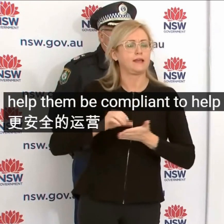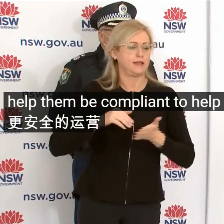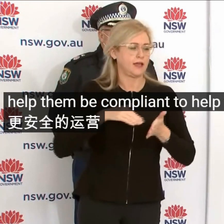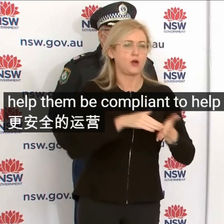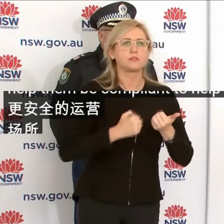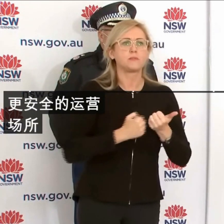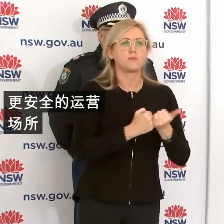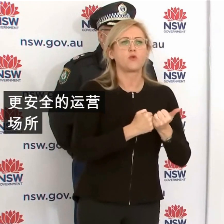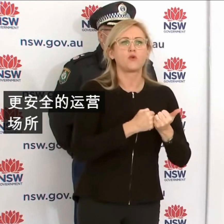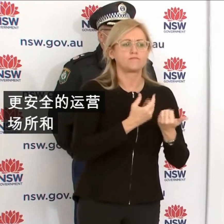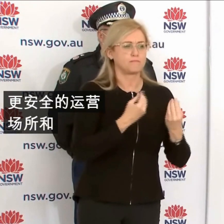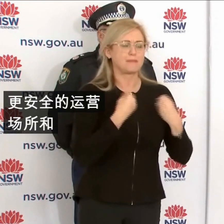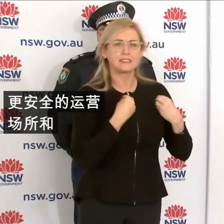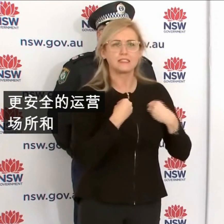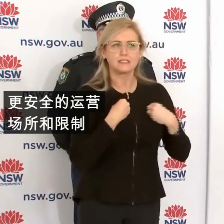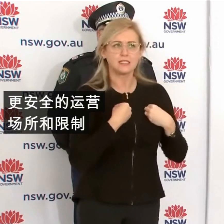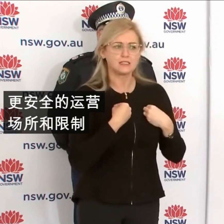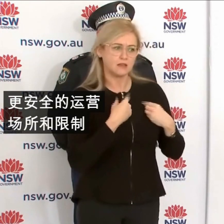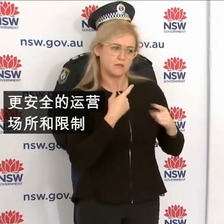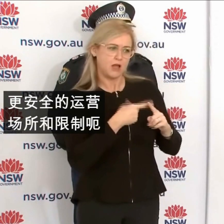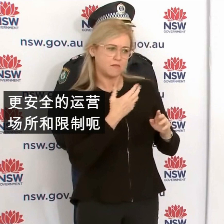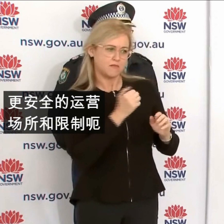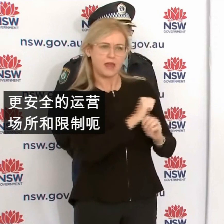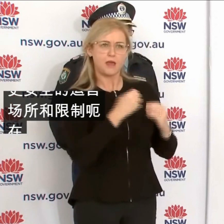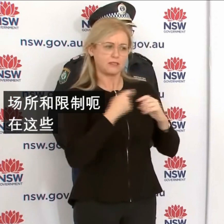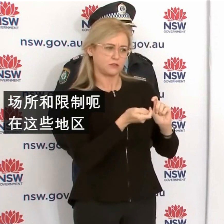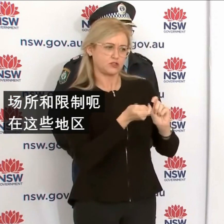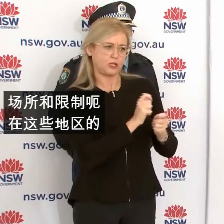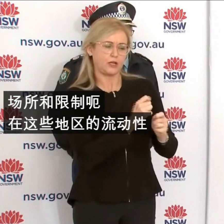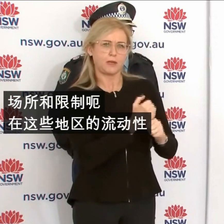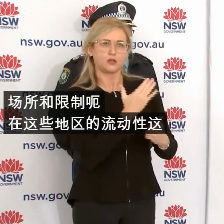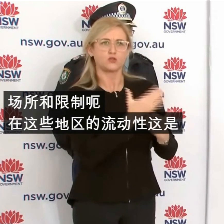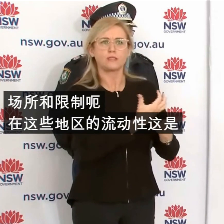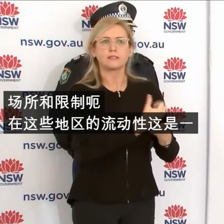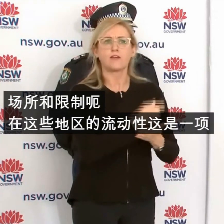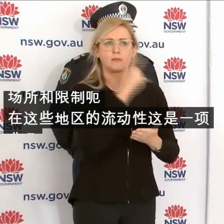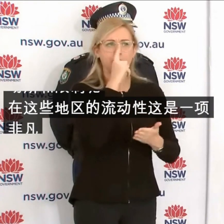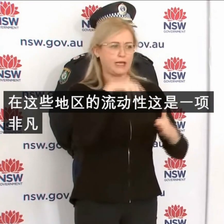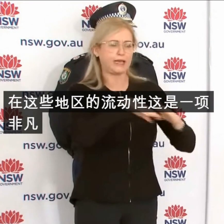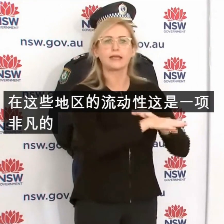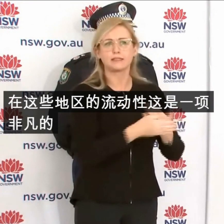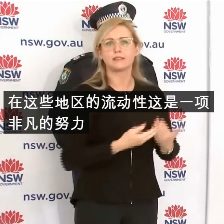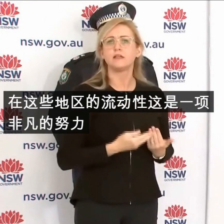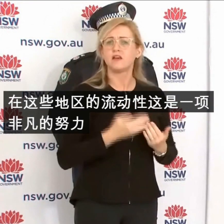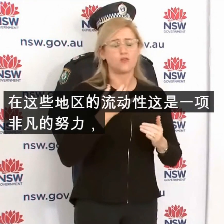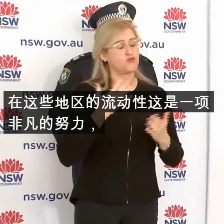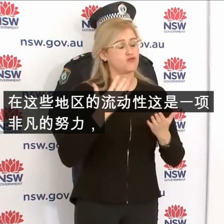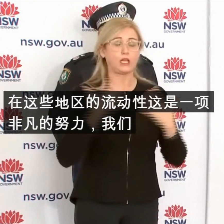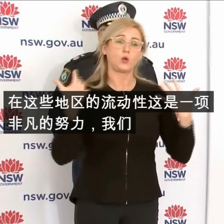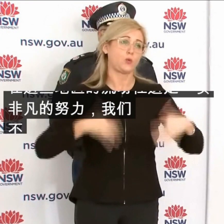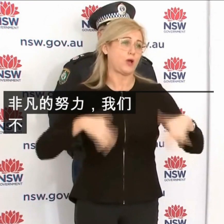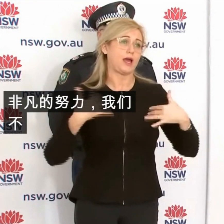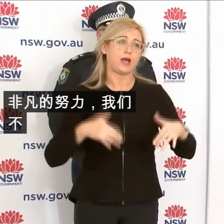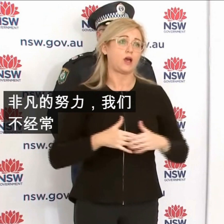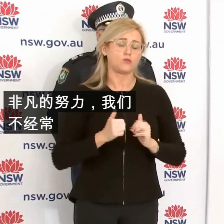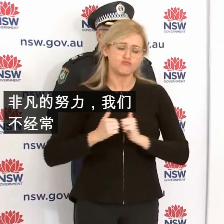operating venues and limiting the mobility throughout those areas. It's been an extraordinary effort, and what we